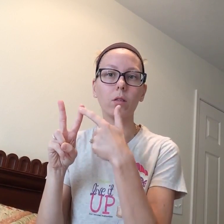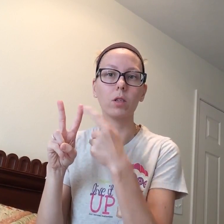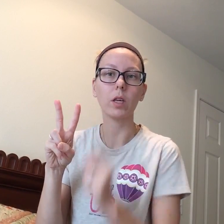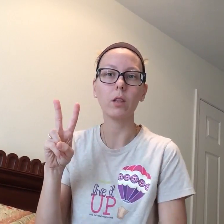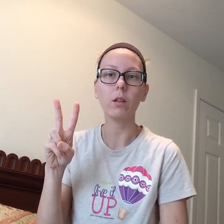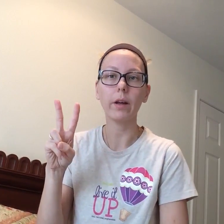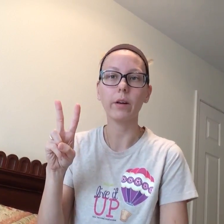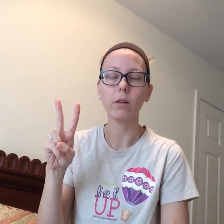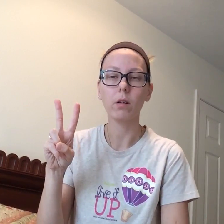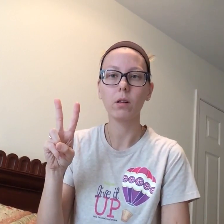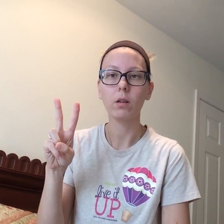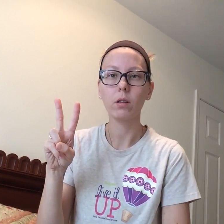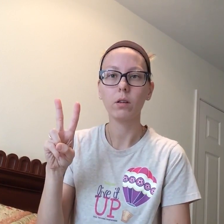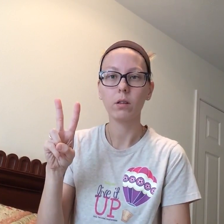looks like the letter.